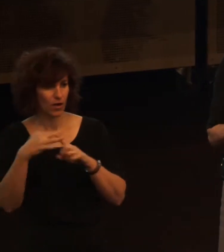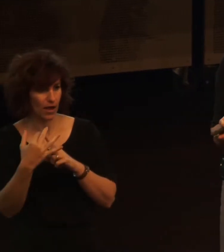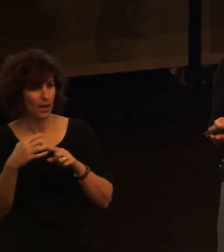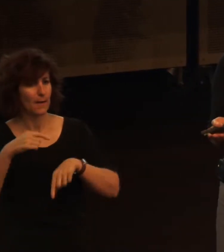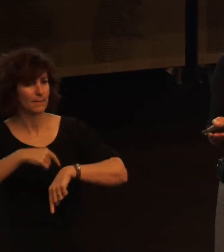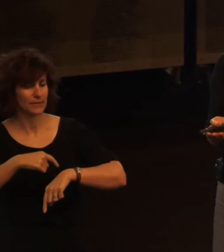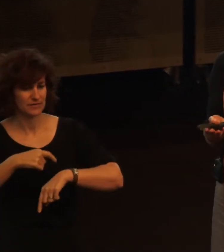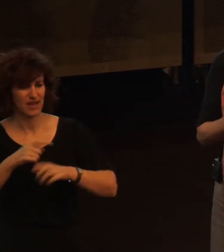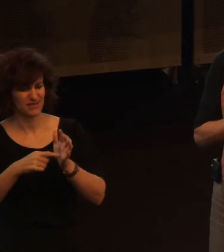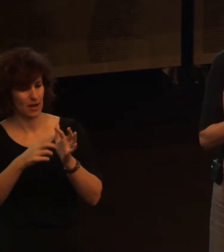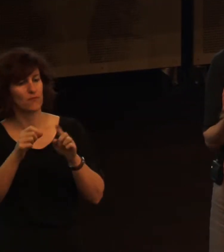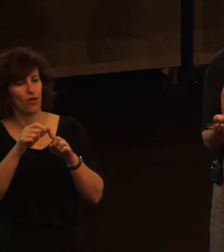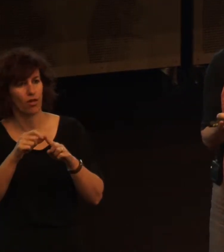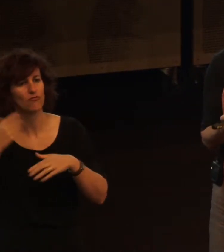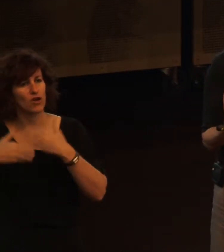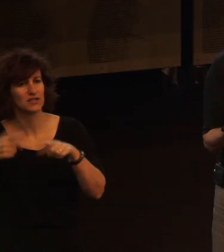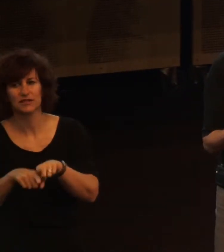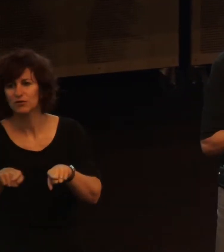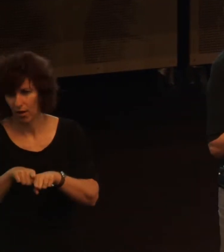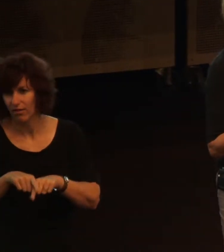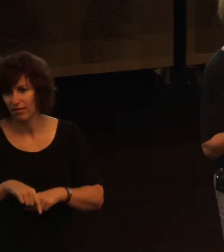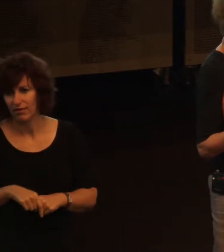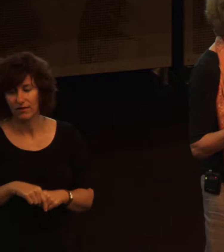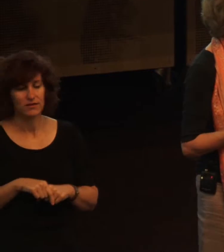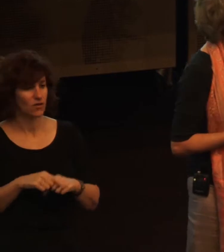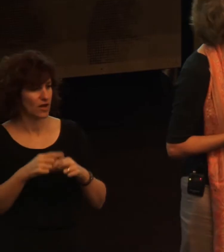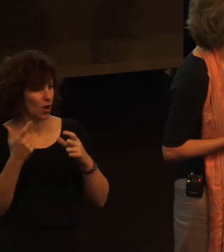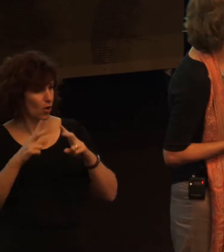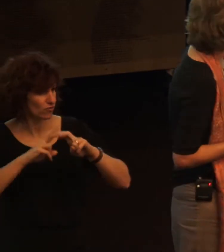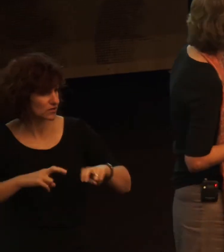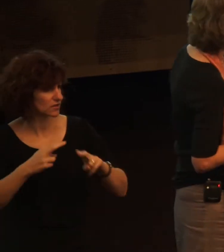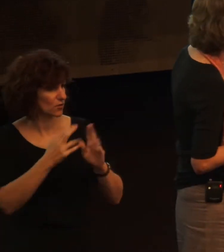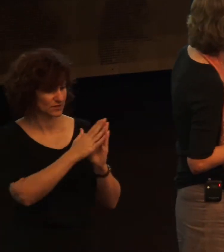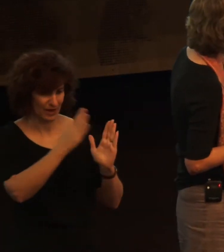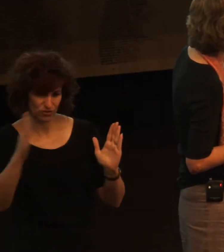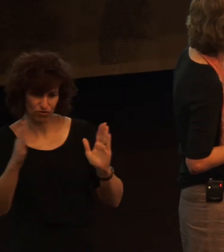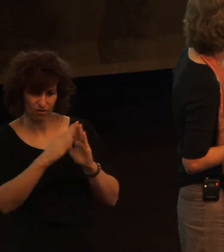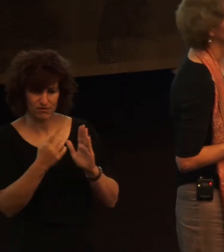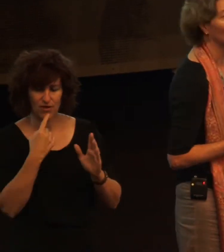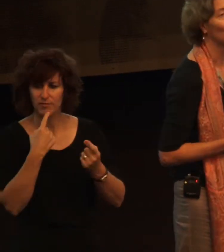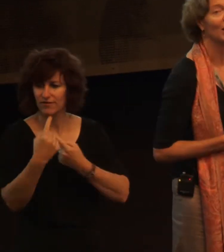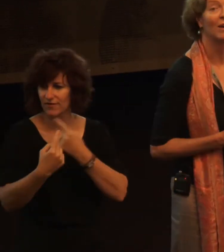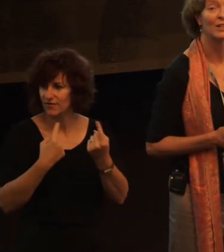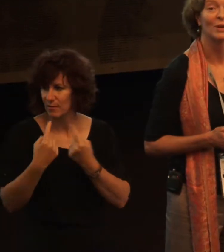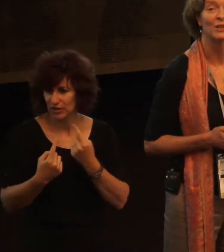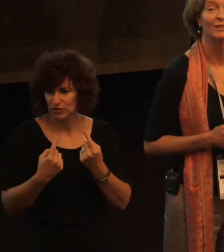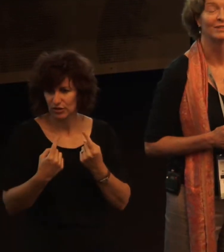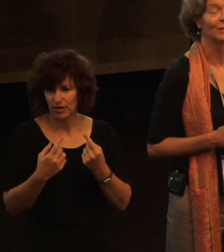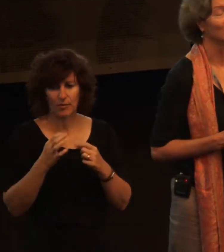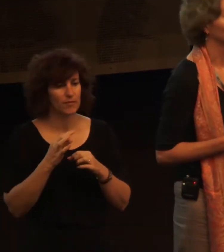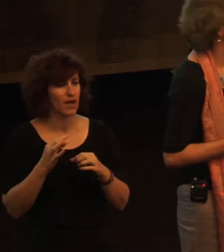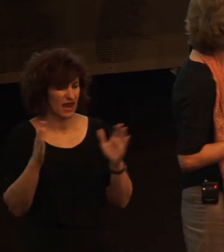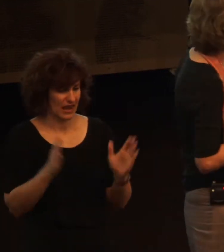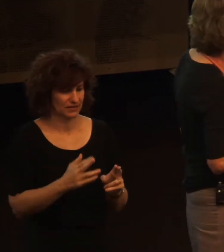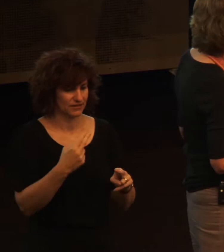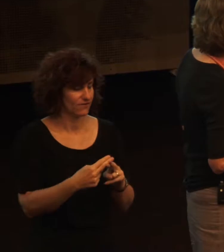temporal types of processing. There's been a lot of work done on spectral types of information in these, but not as much on some